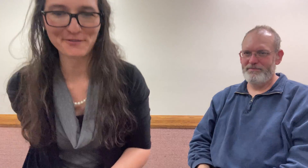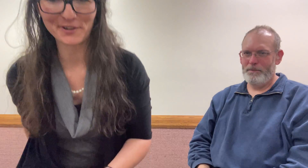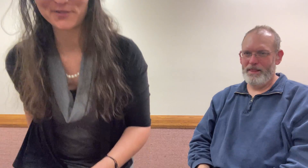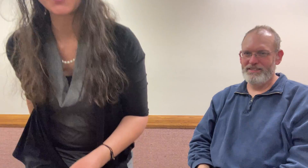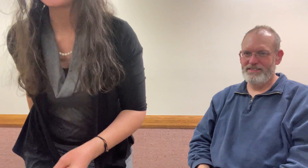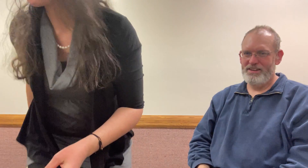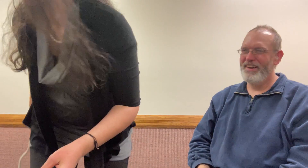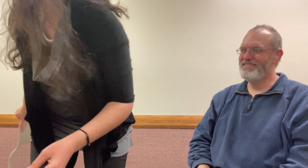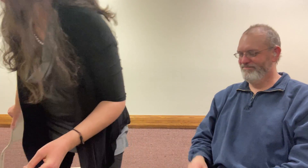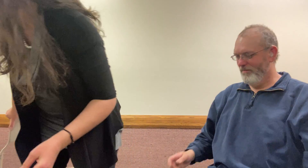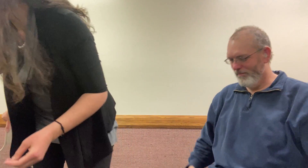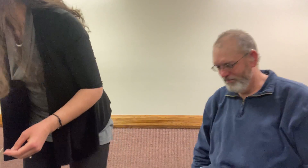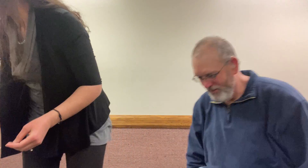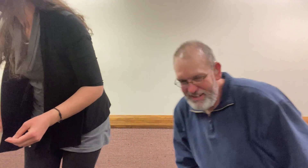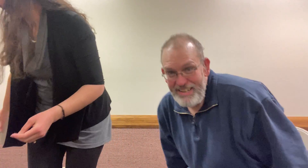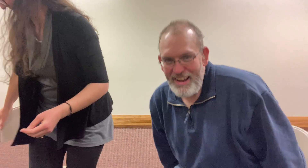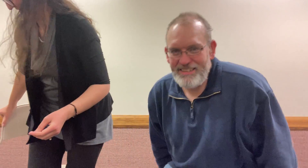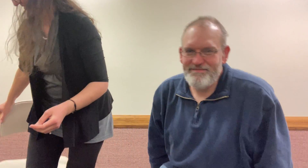going to switch it up.